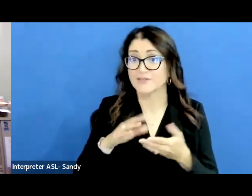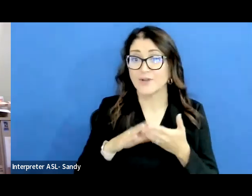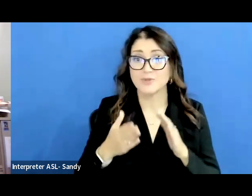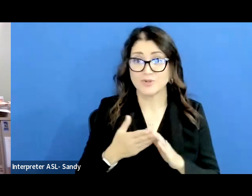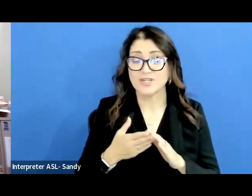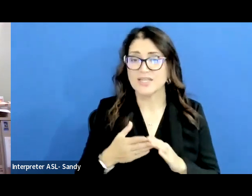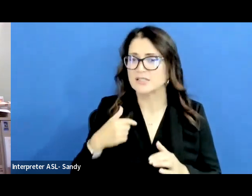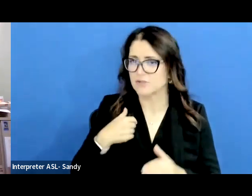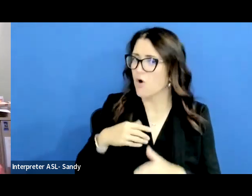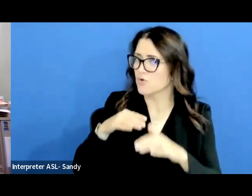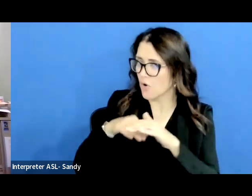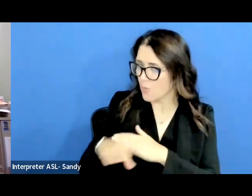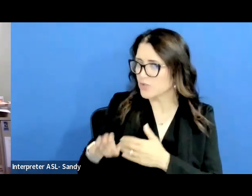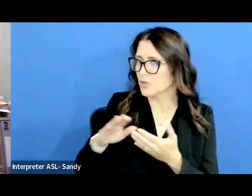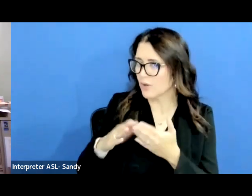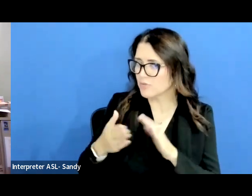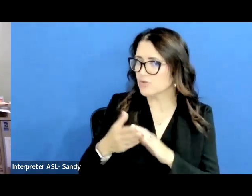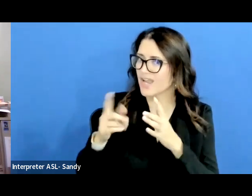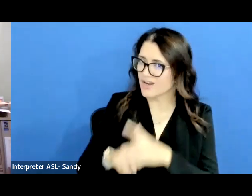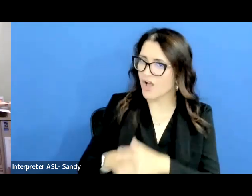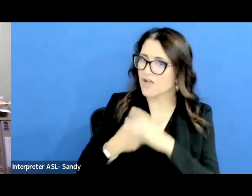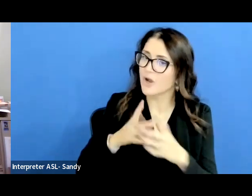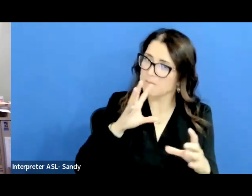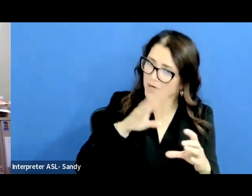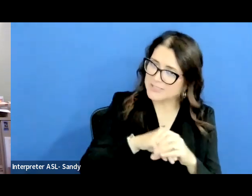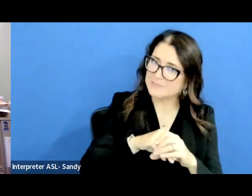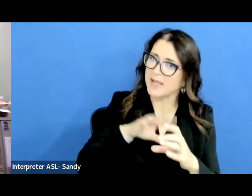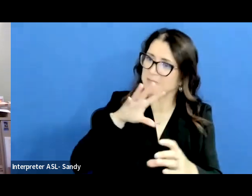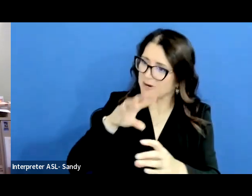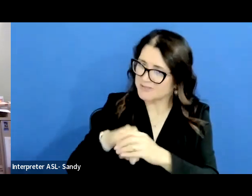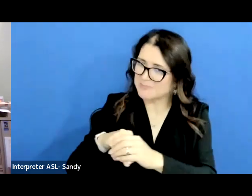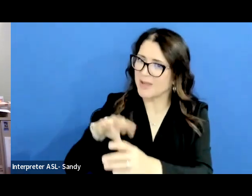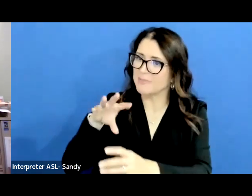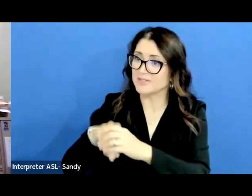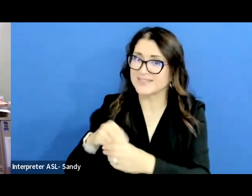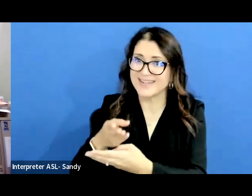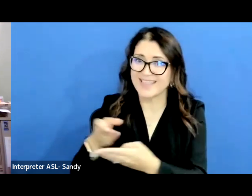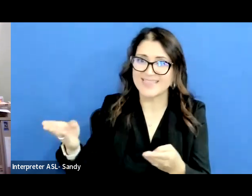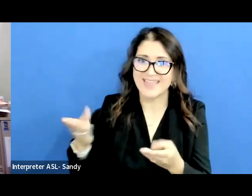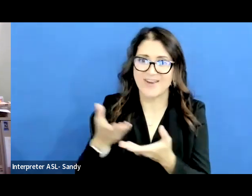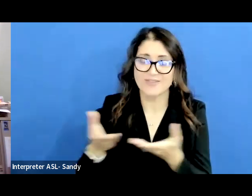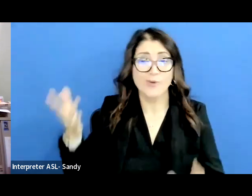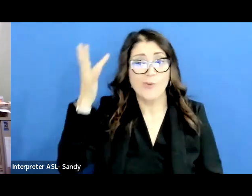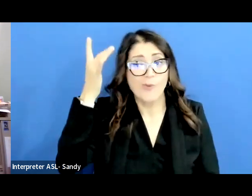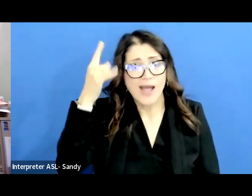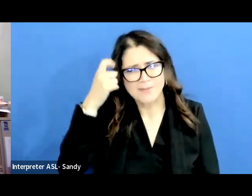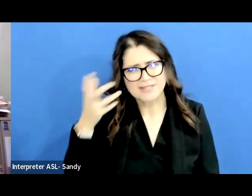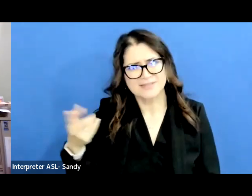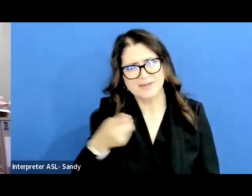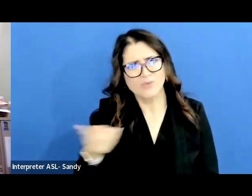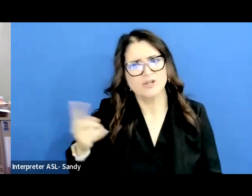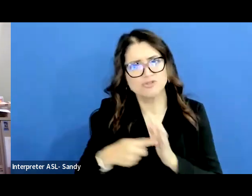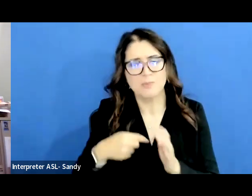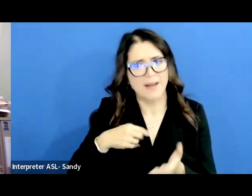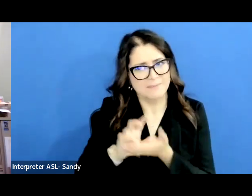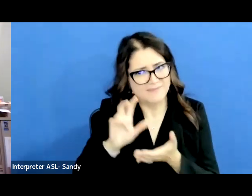go into a community and I'll start participating in their things because I want to show them that I'm vested in their community,